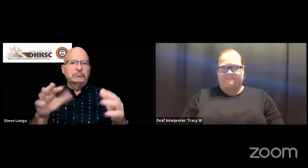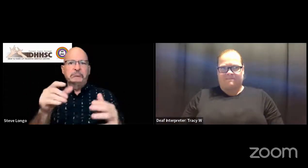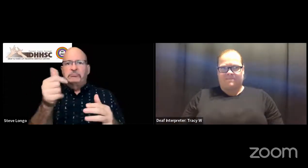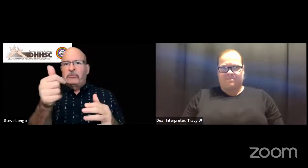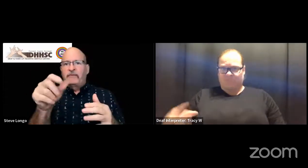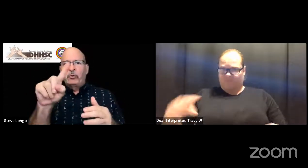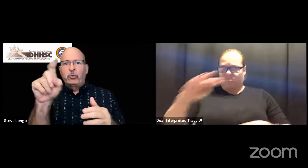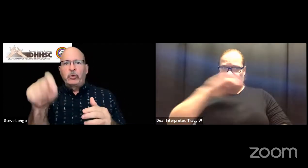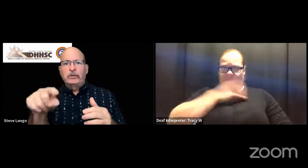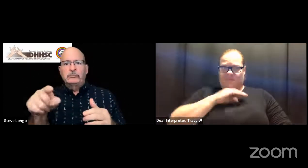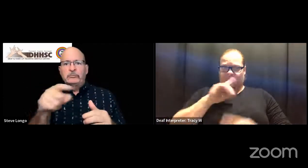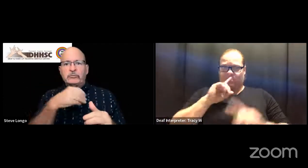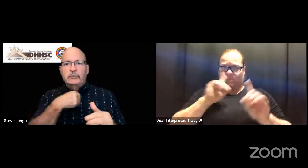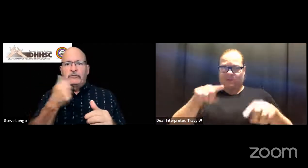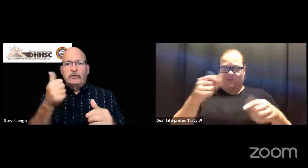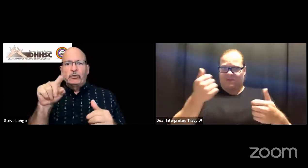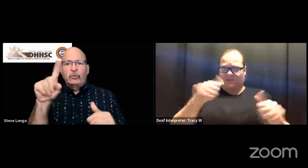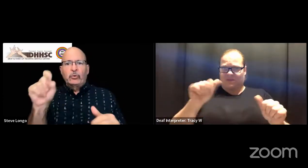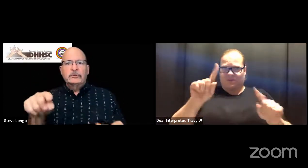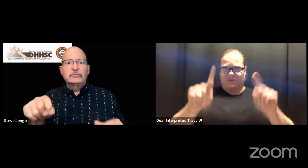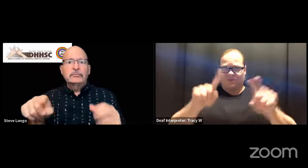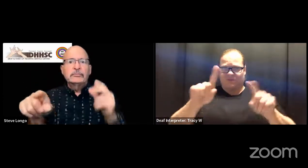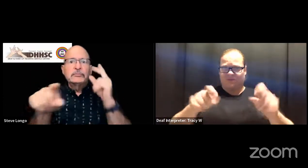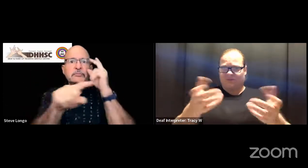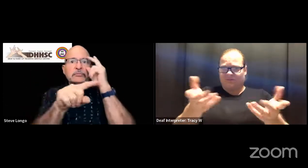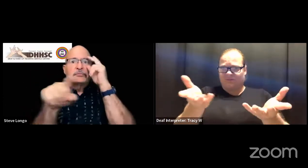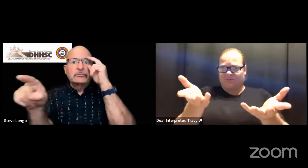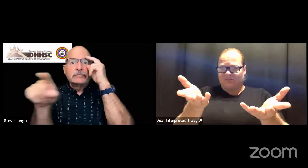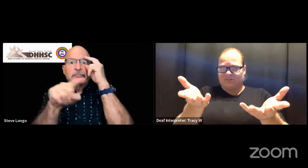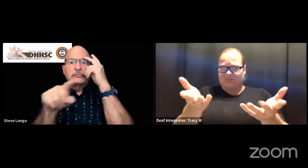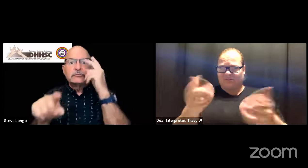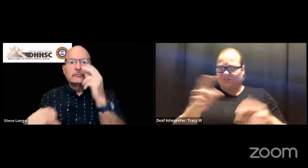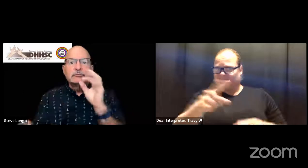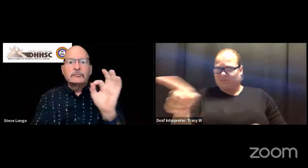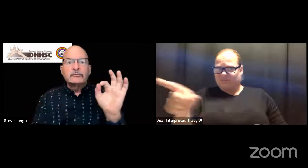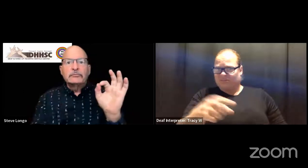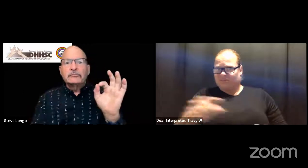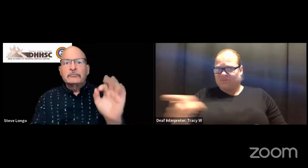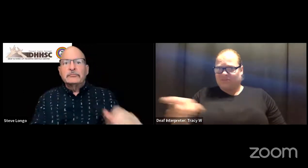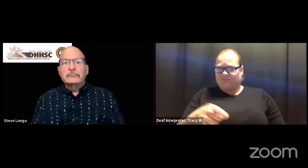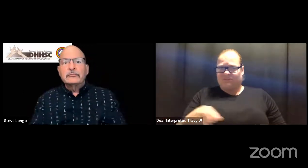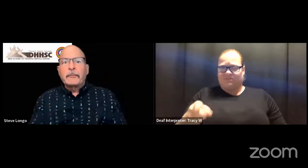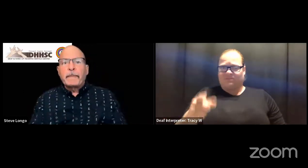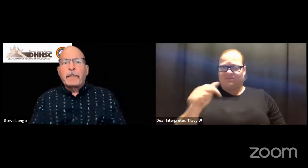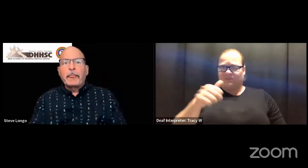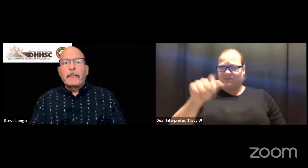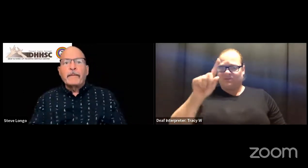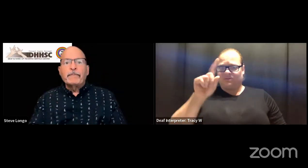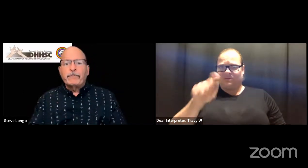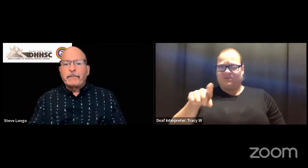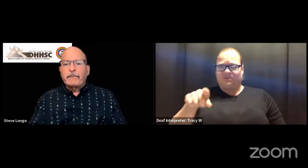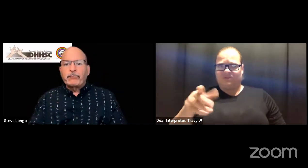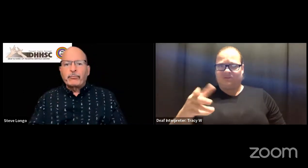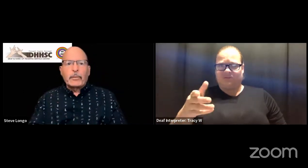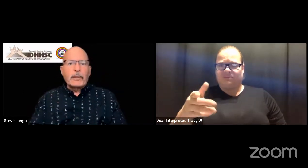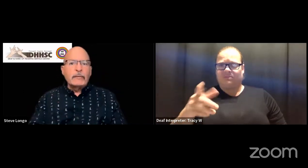and those comments, we've already discussed that pretty thoroughly.